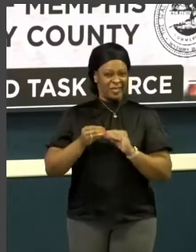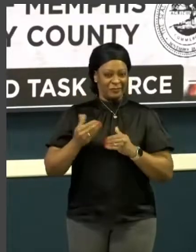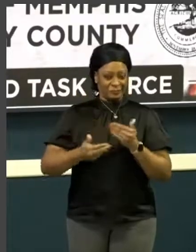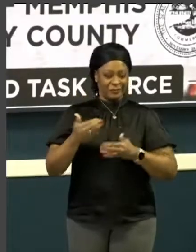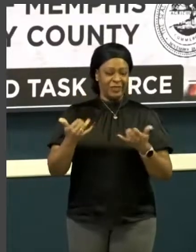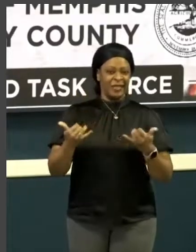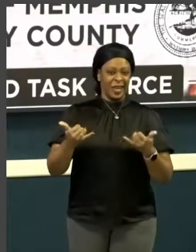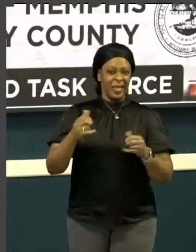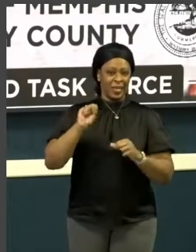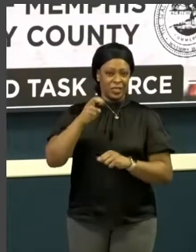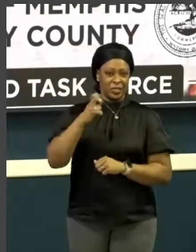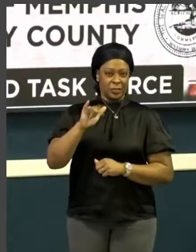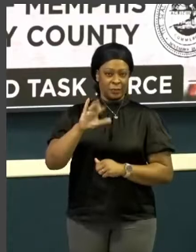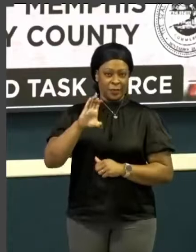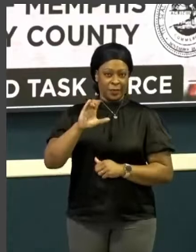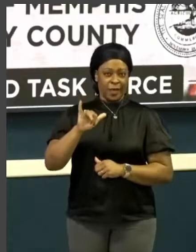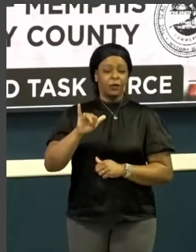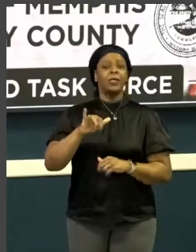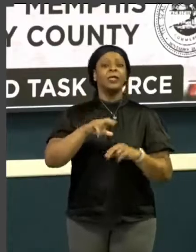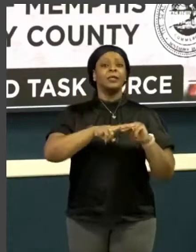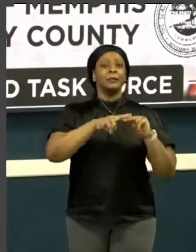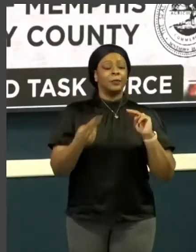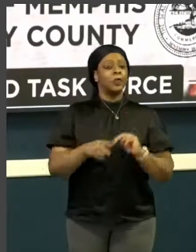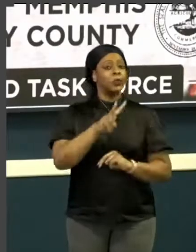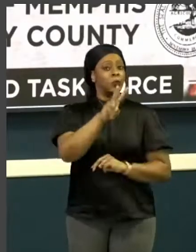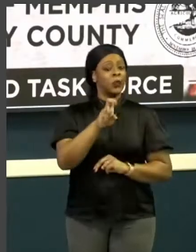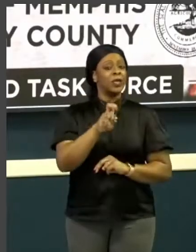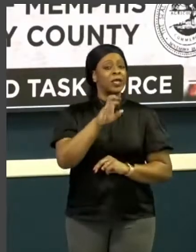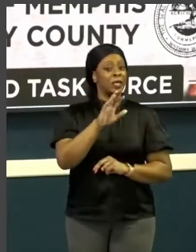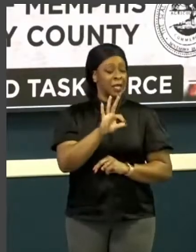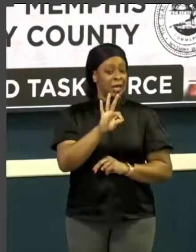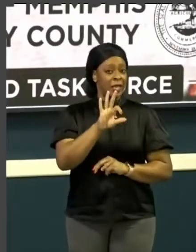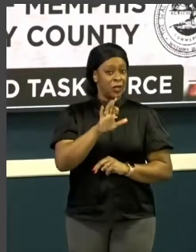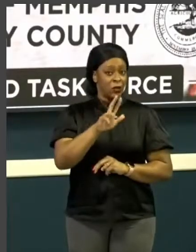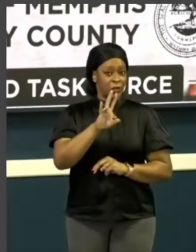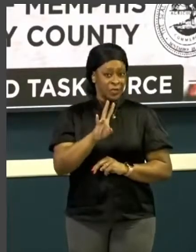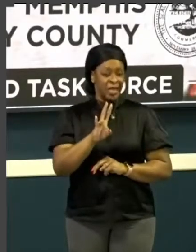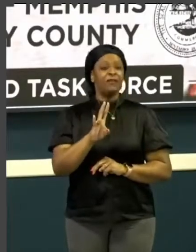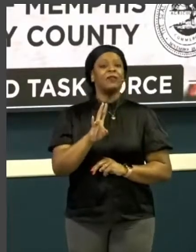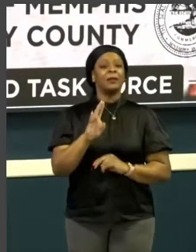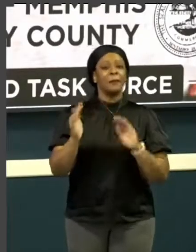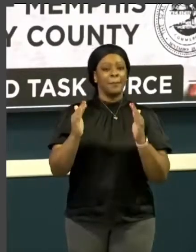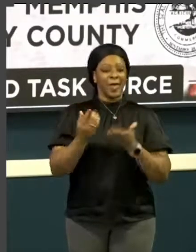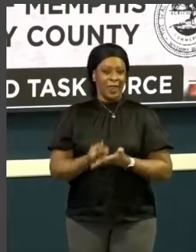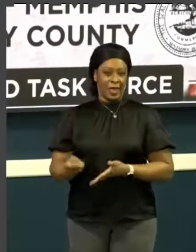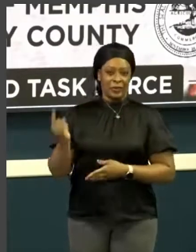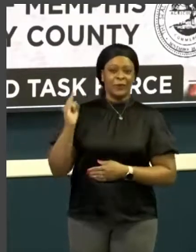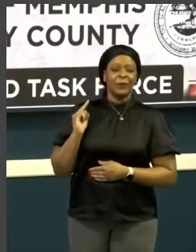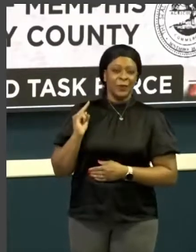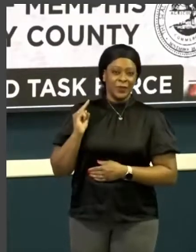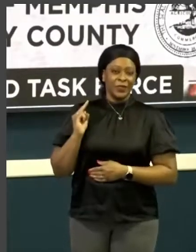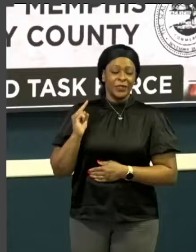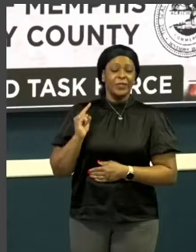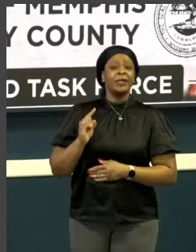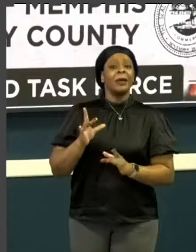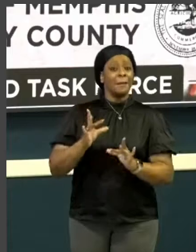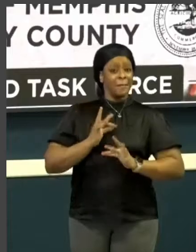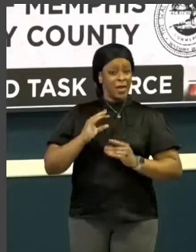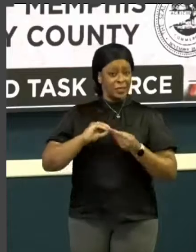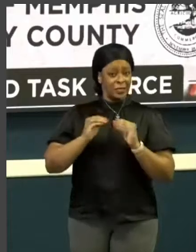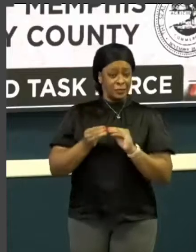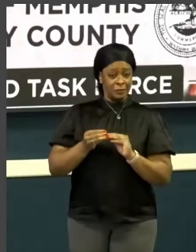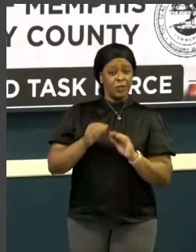County, down from 2,937 active cases this time last week. Active cases